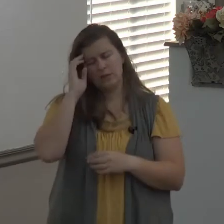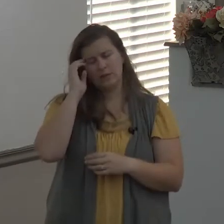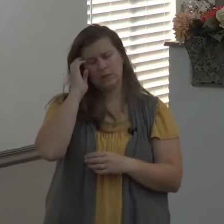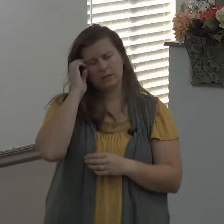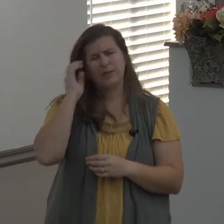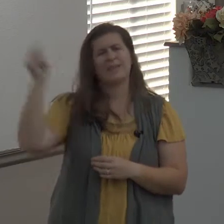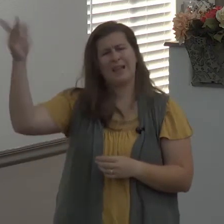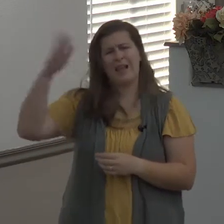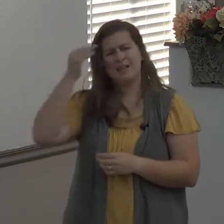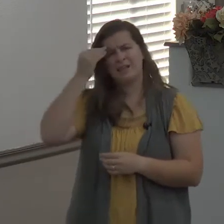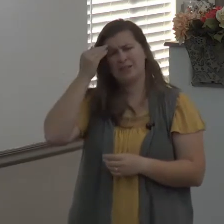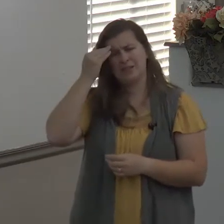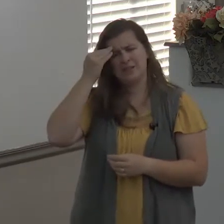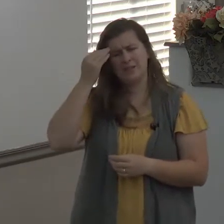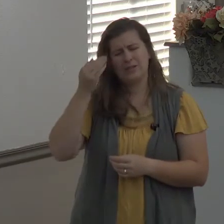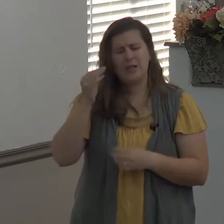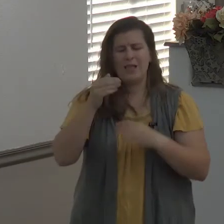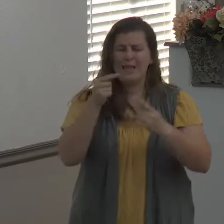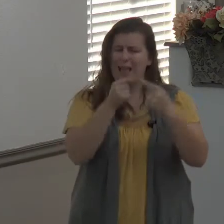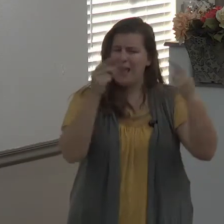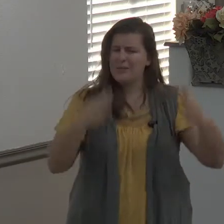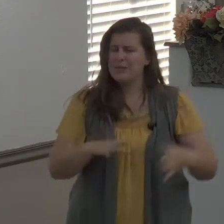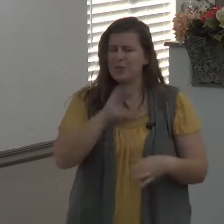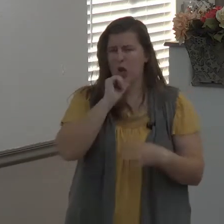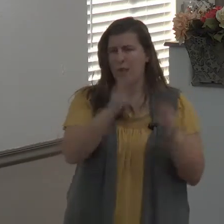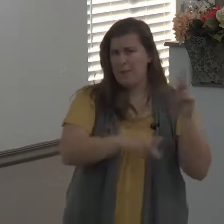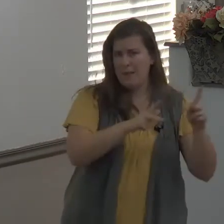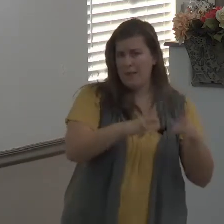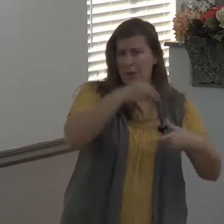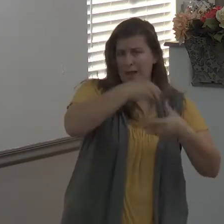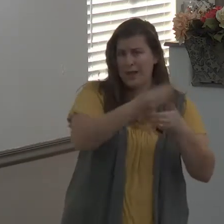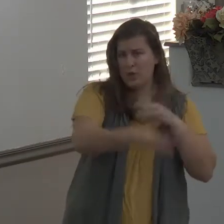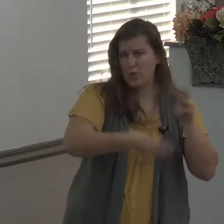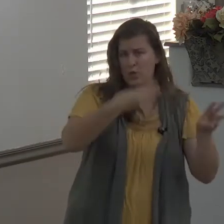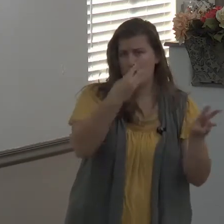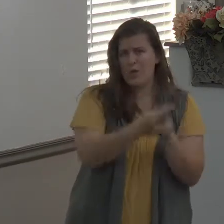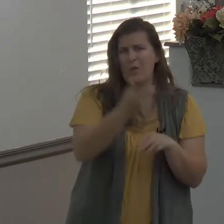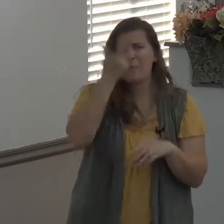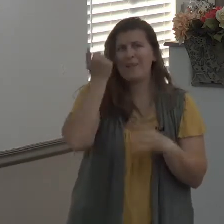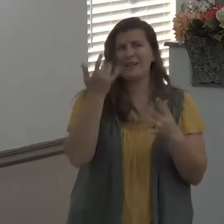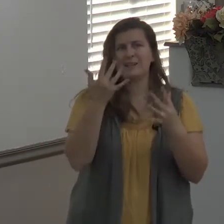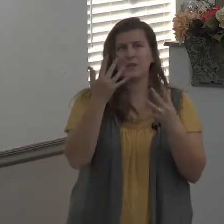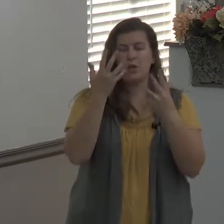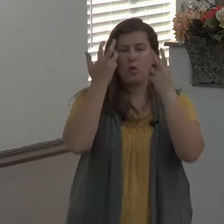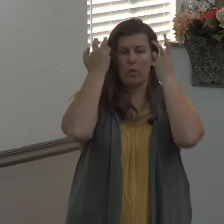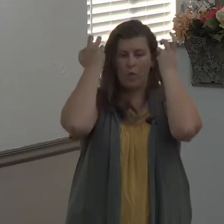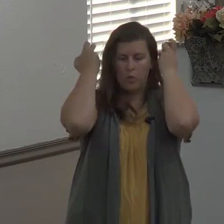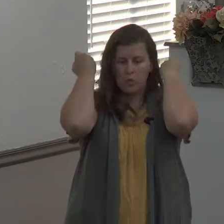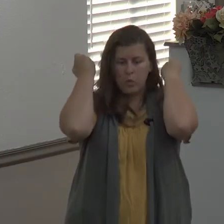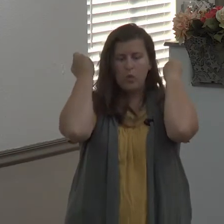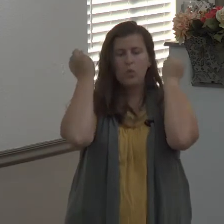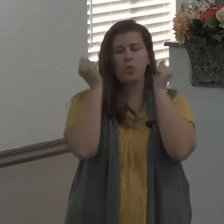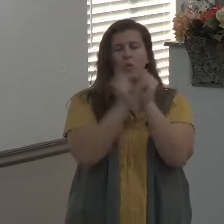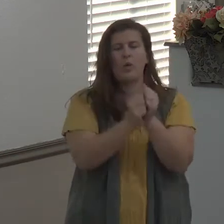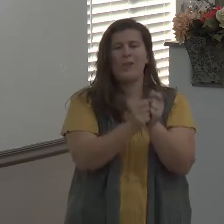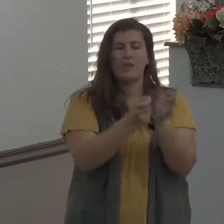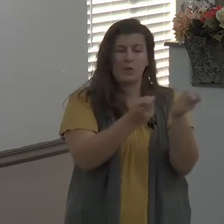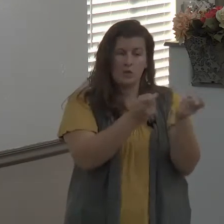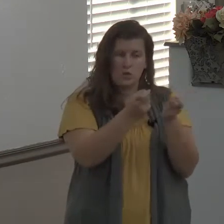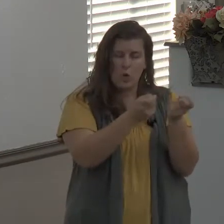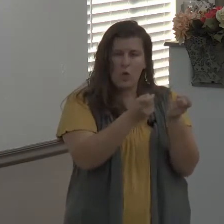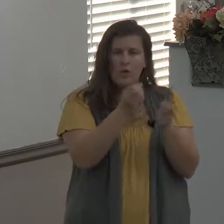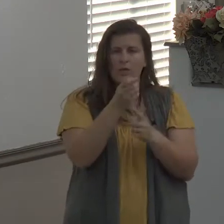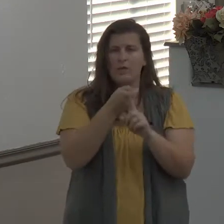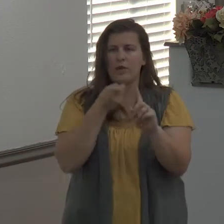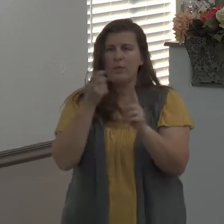little bit of trepidation in your mind. Because God is helping us understand that our enemies are not the people of the world. Because they're